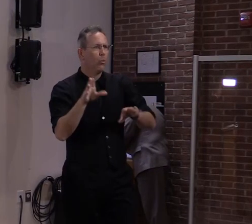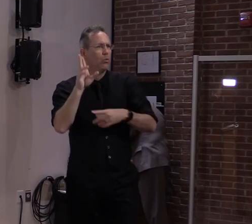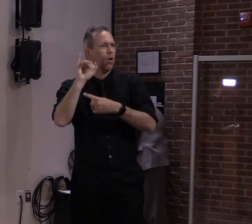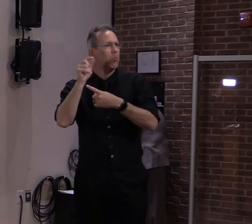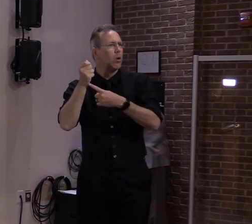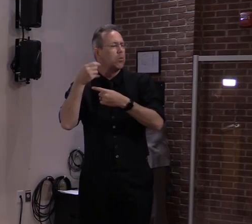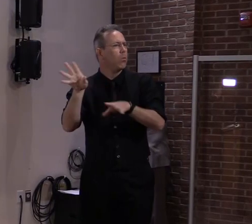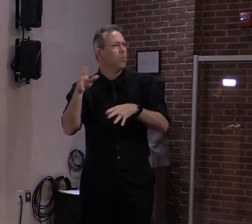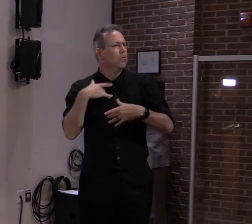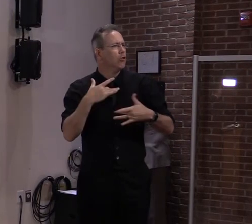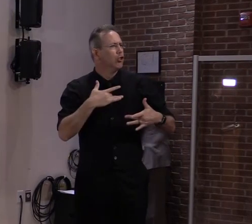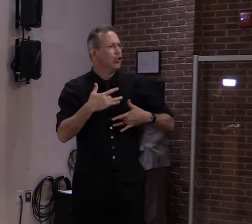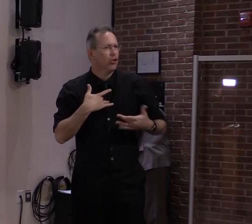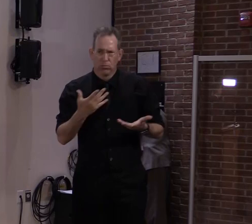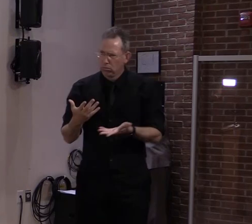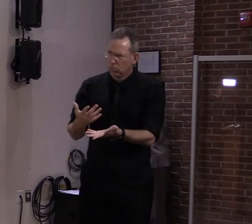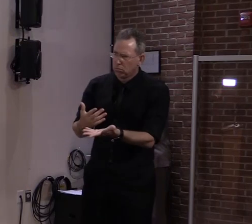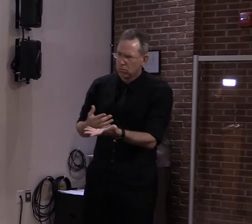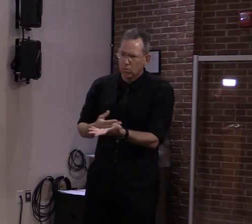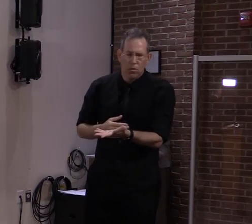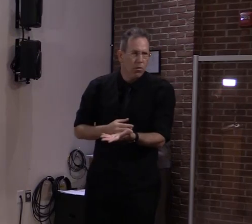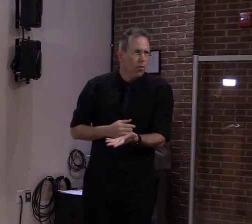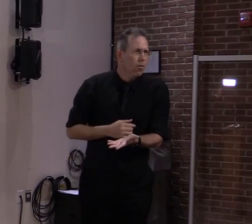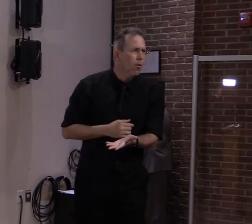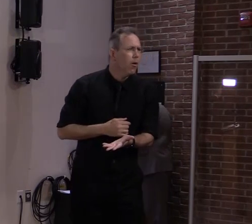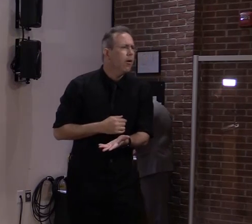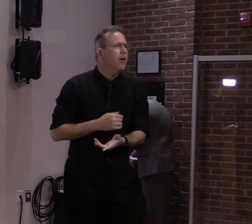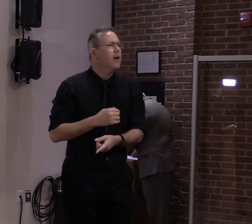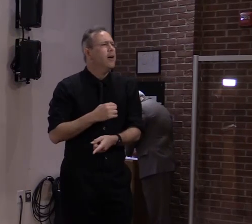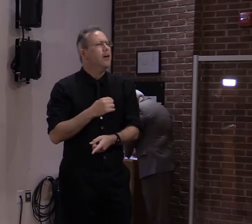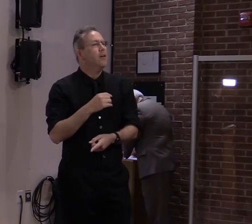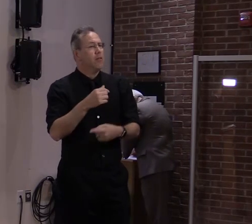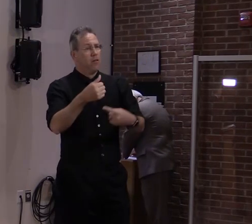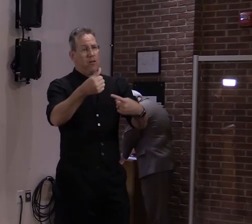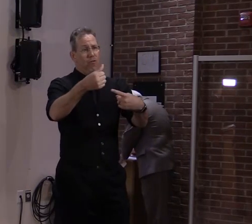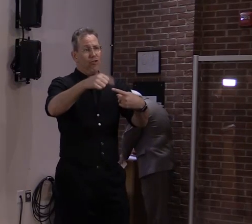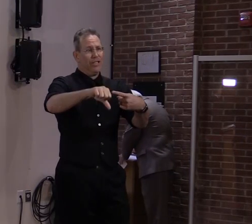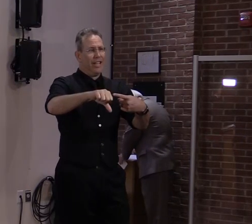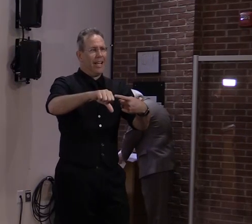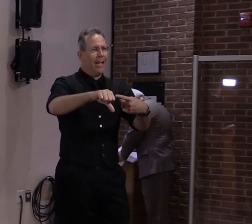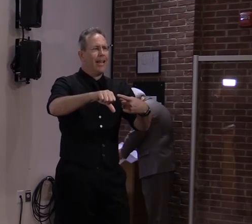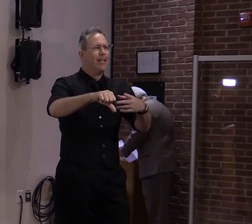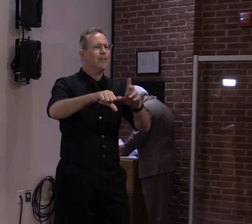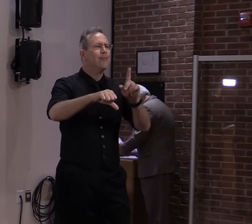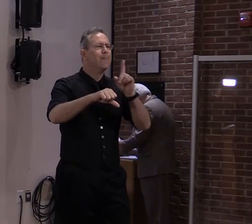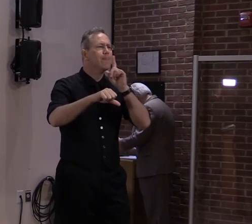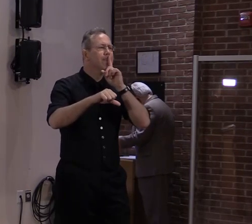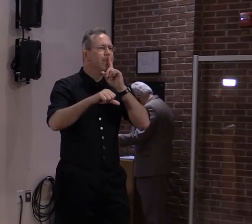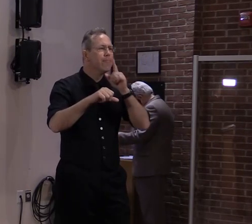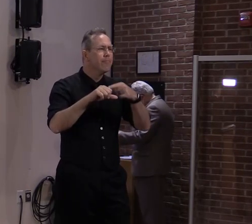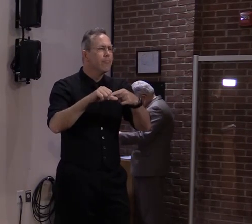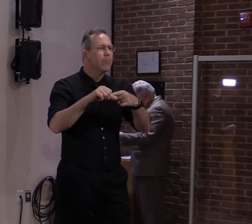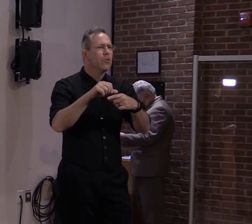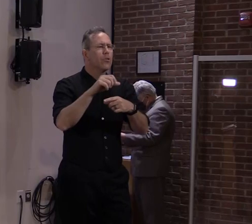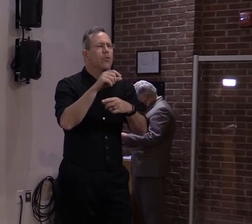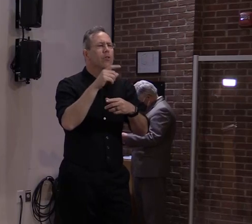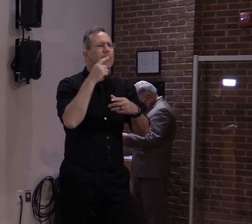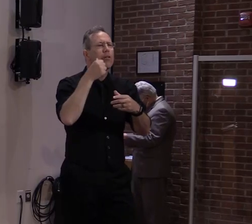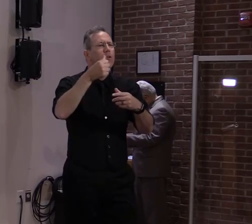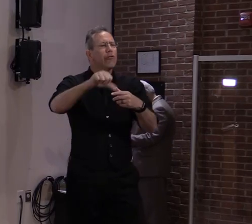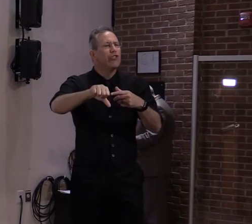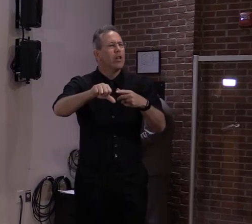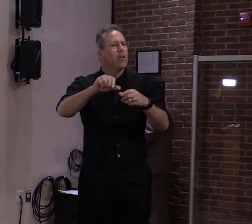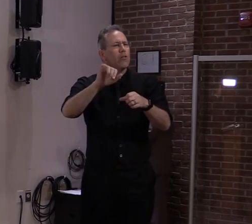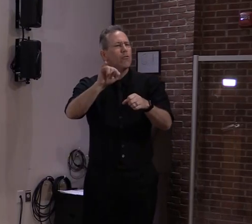refusing suitable work. And so in this case, if let's say she had a job already existing that was Monday